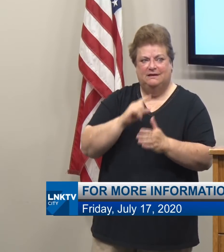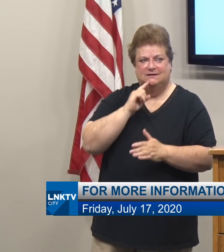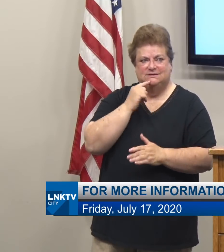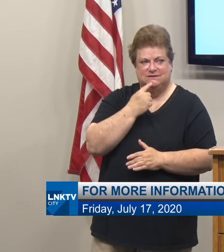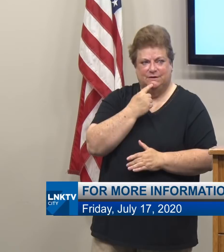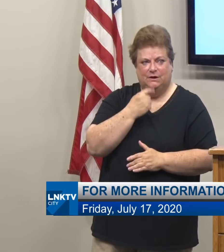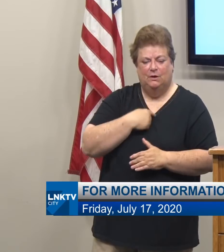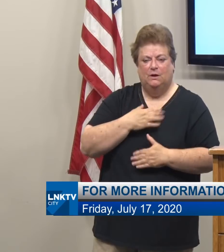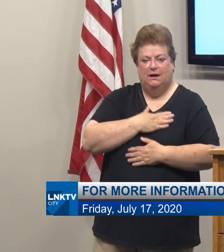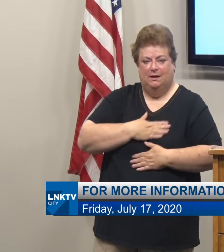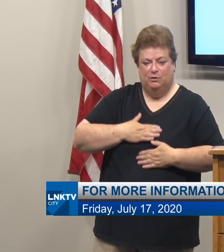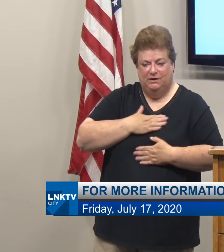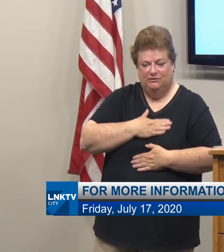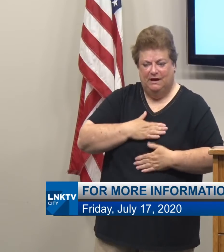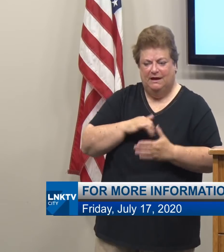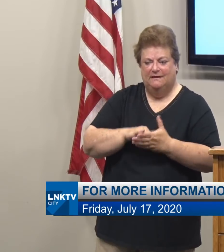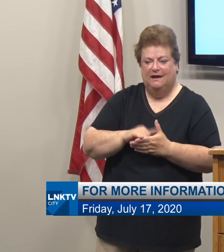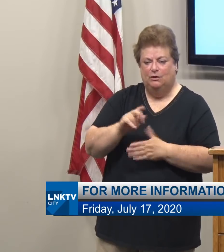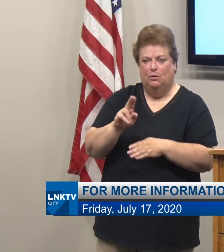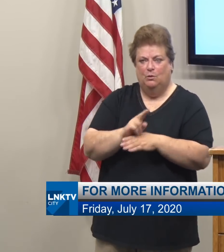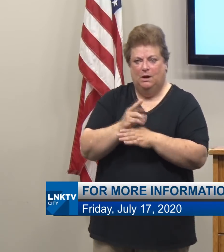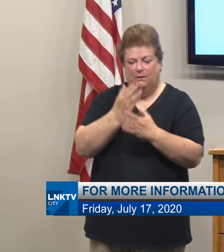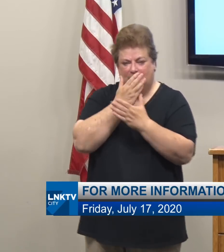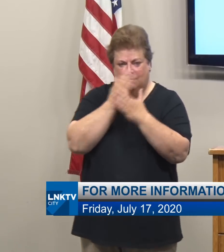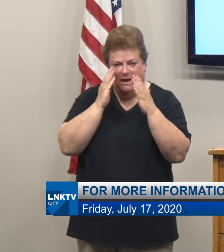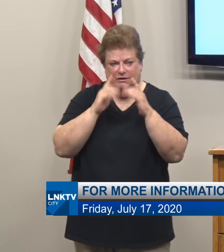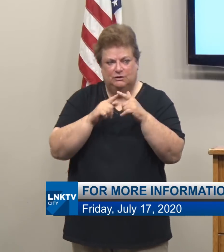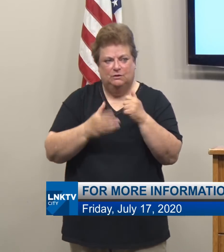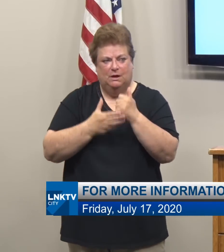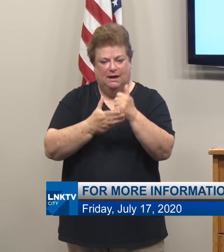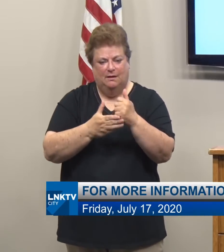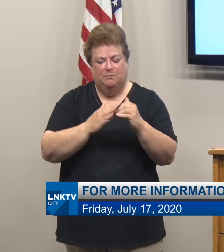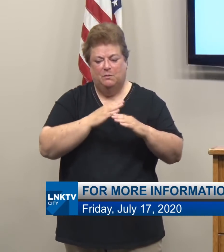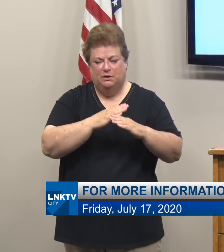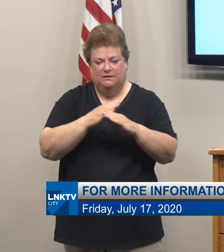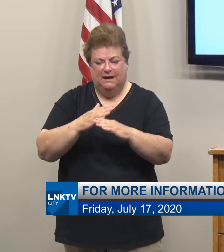We appreciate that you'll be wearing masks to help protect